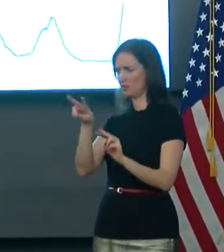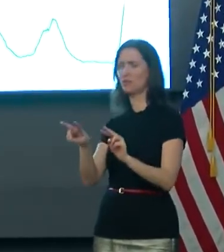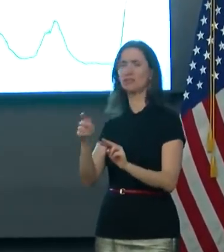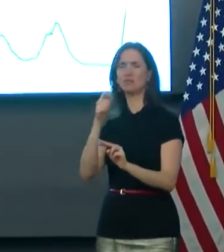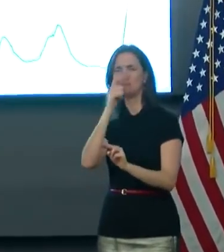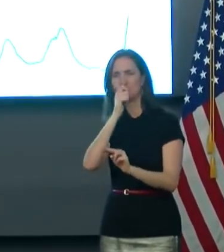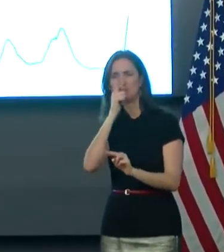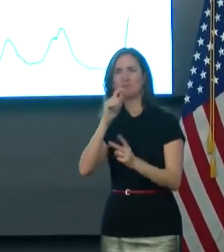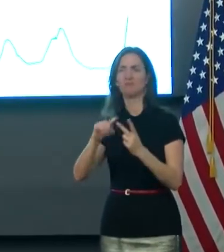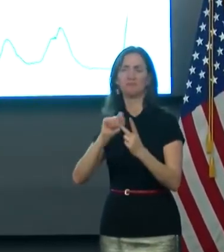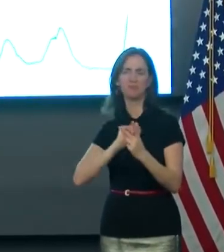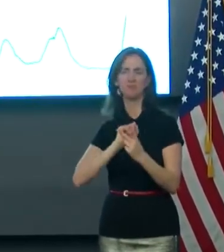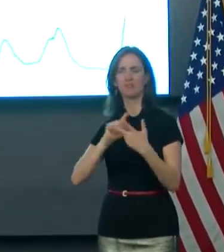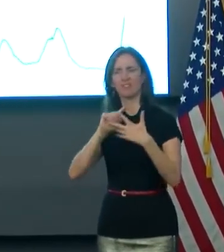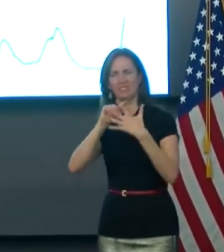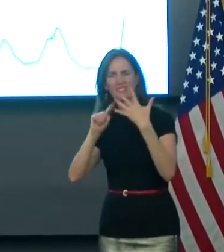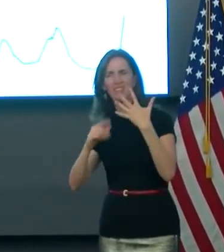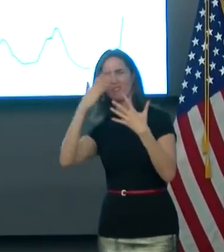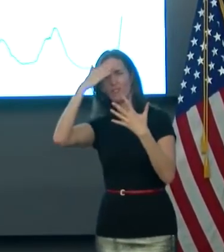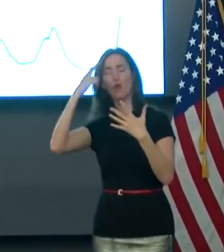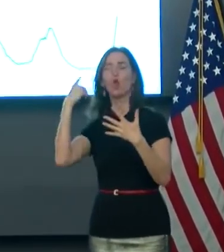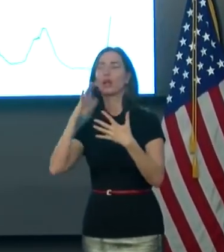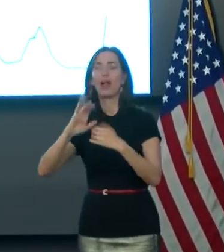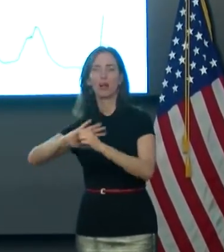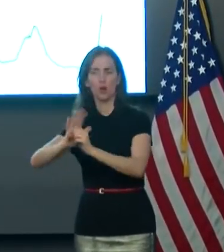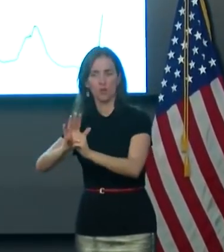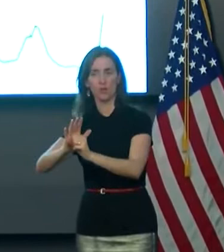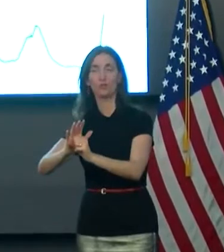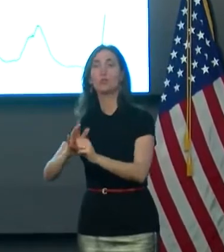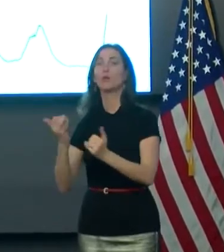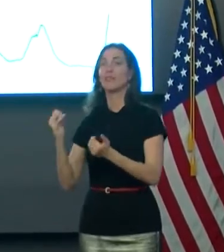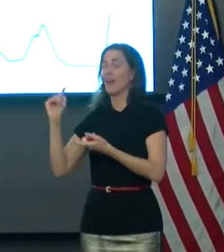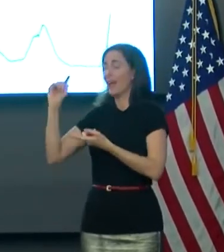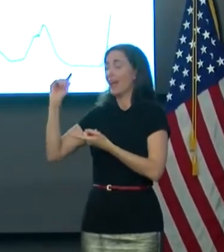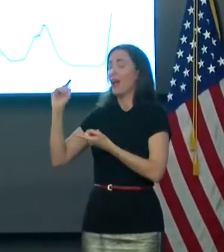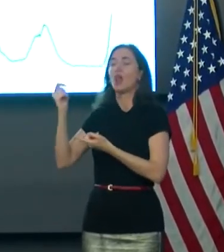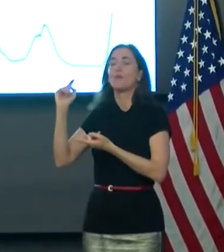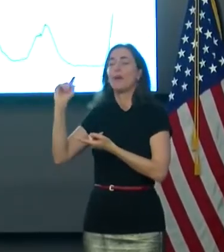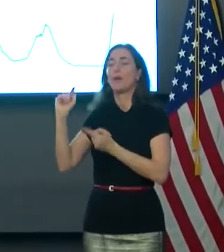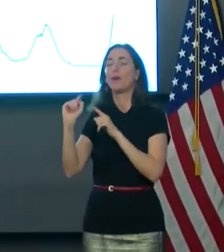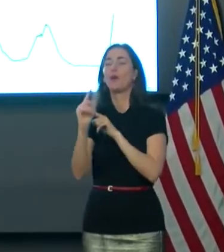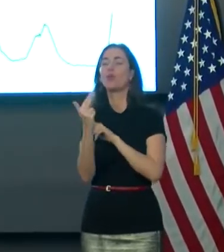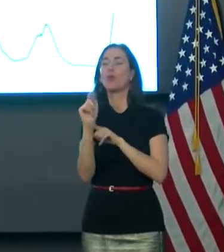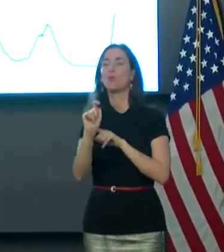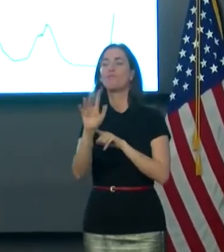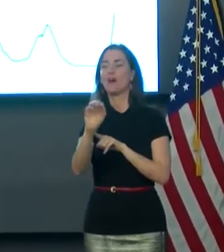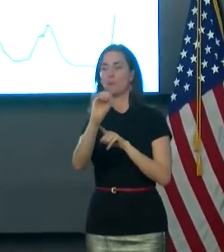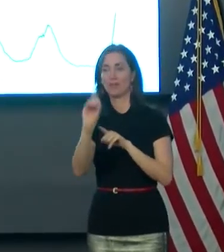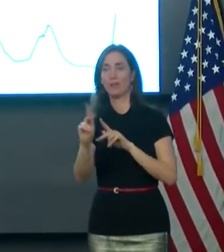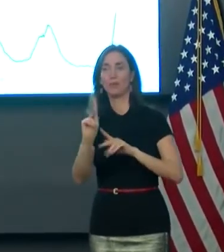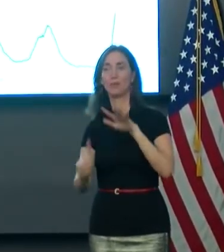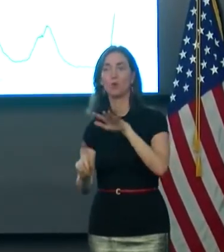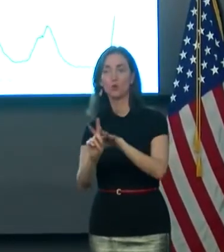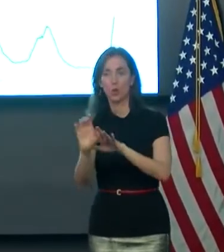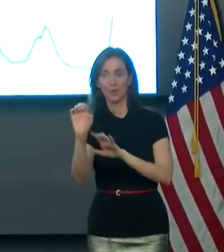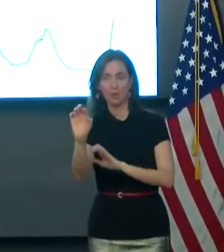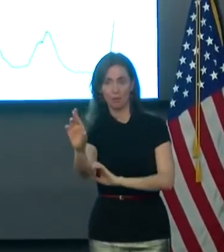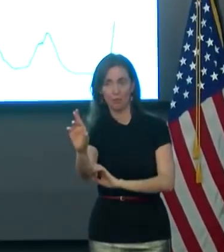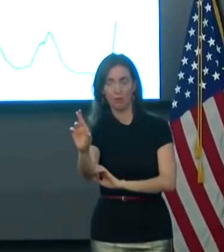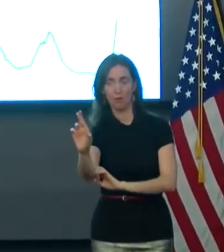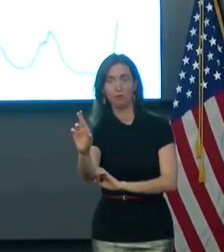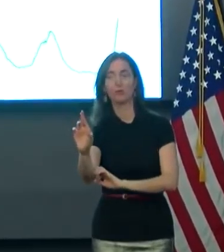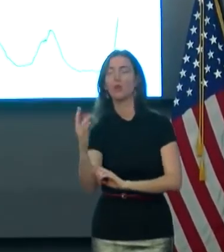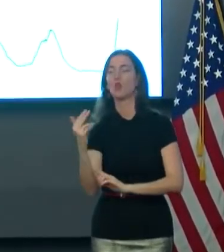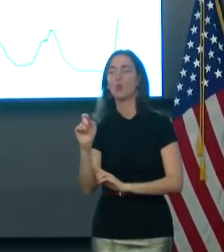of COVID. We've gone down just a little bit to now 13.5%. So 13.5% of all ER visits in the state now is someone